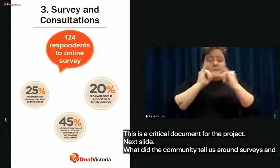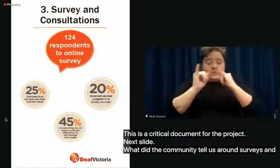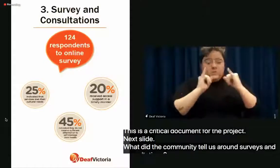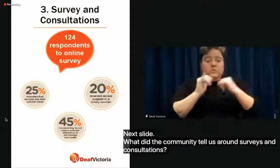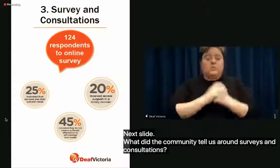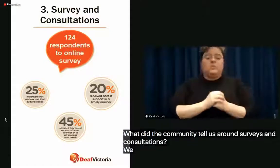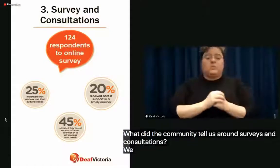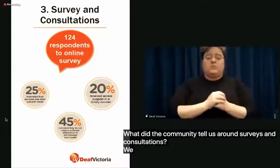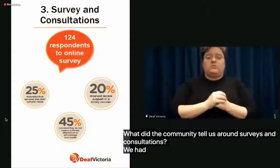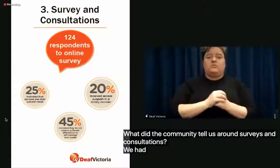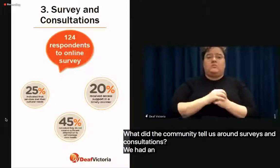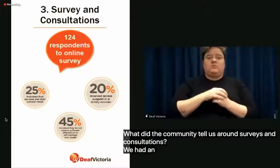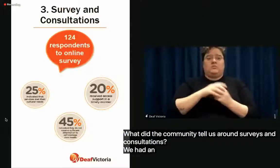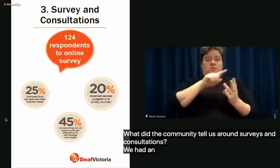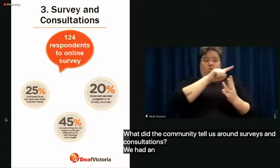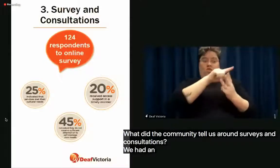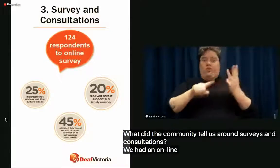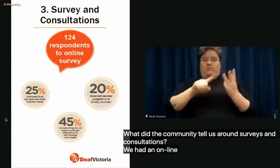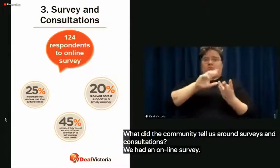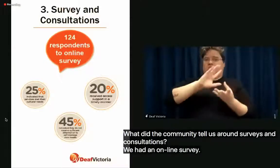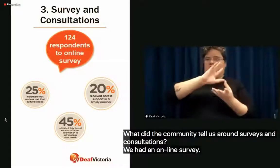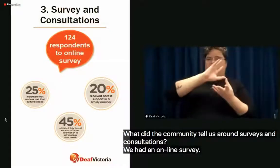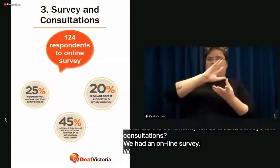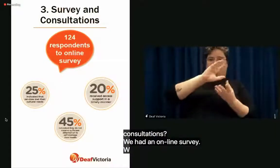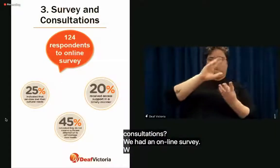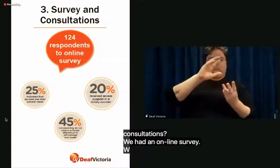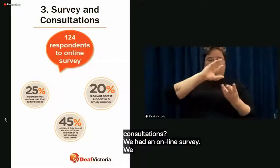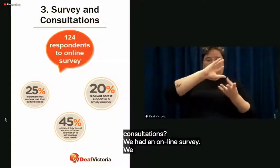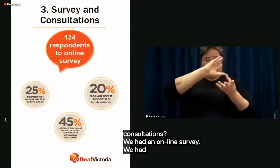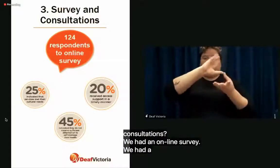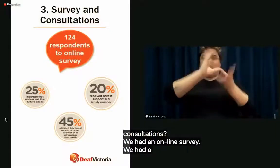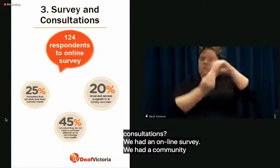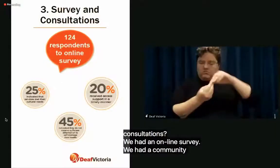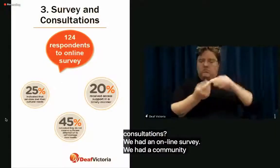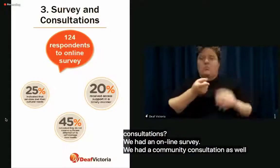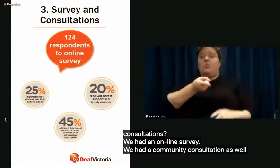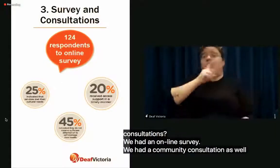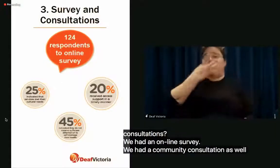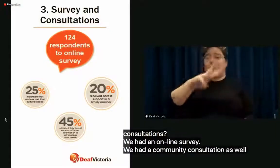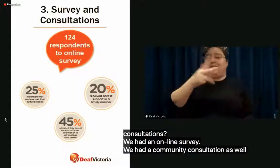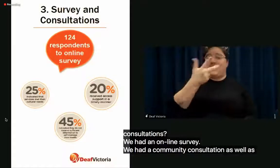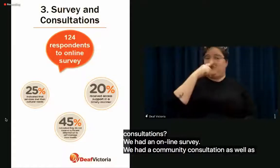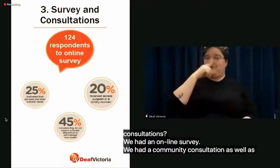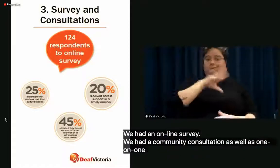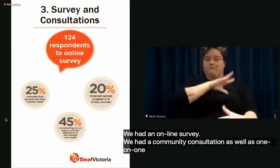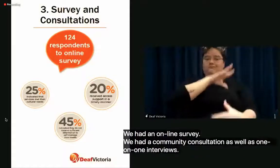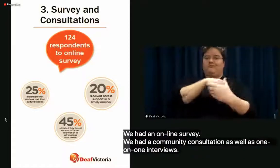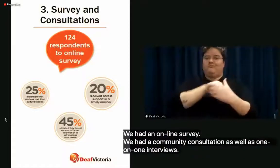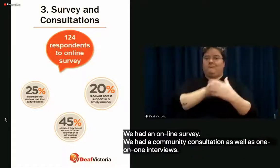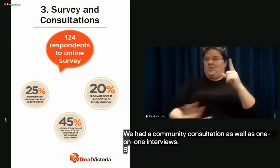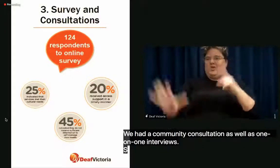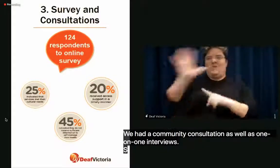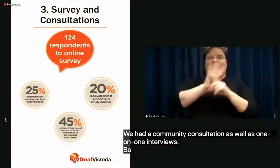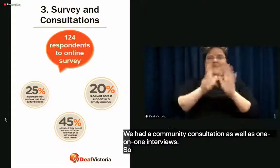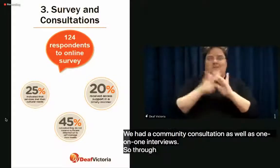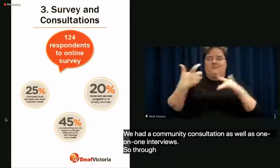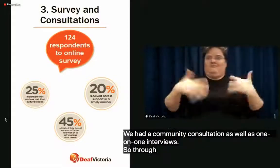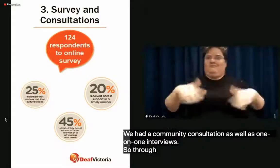community consultation, as well as one-on-one interviews. So through these three different channels, we were able to come up with